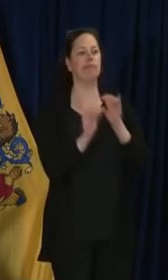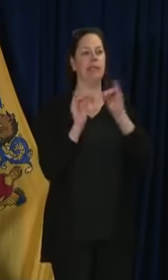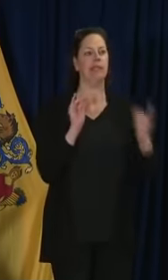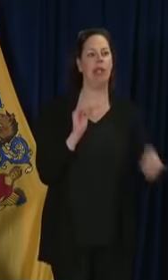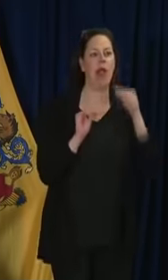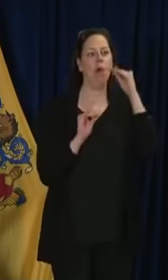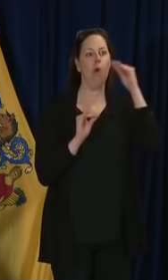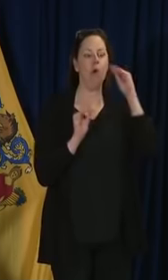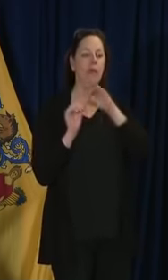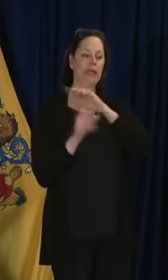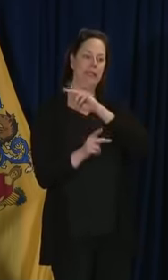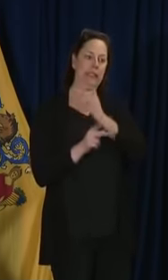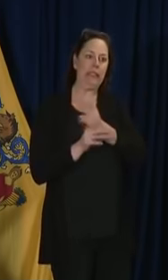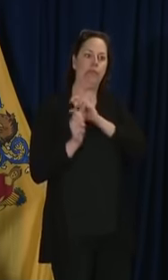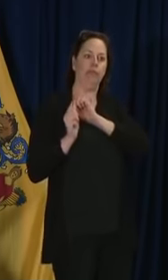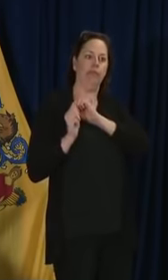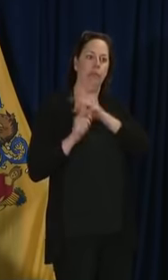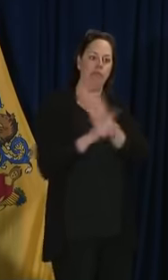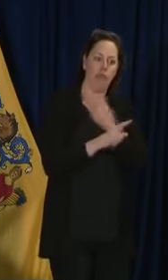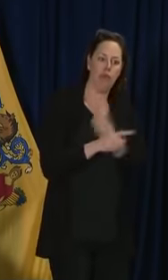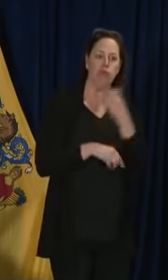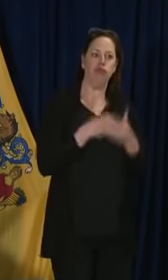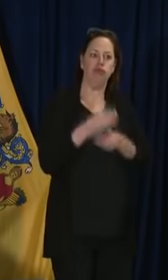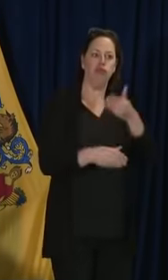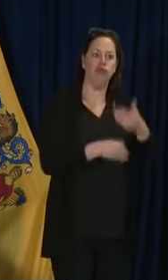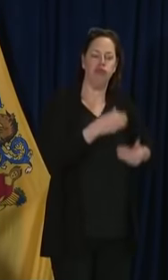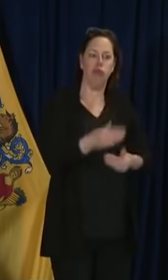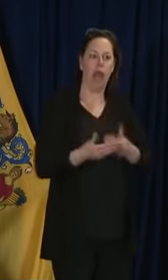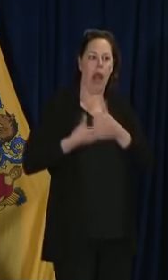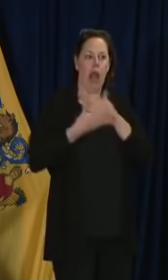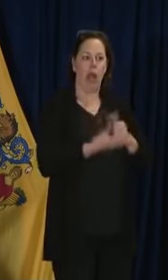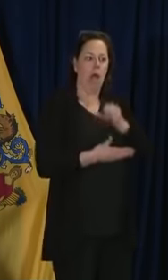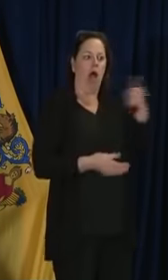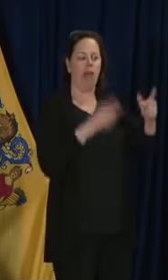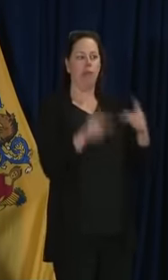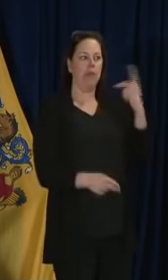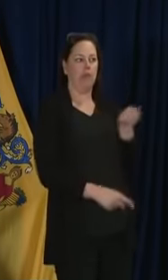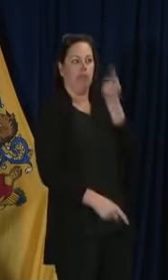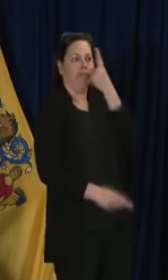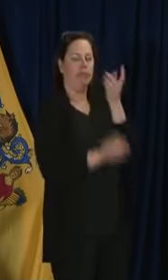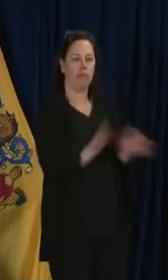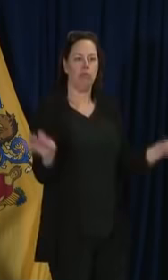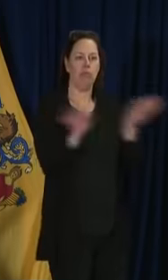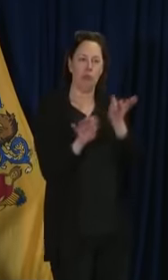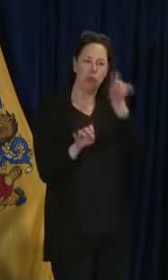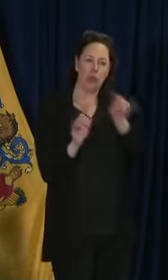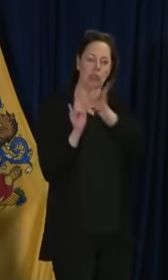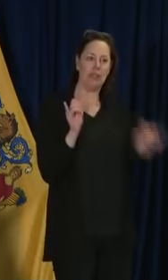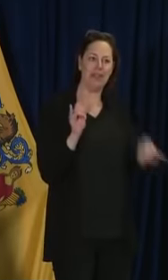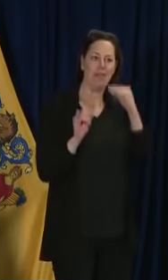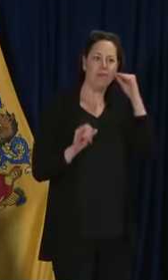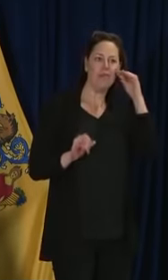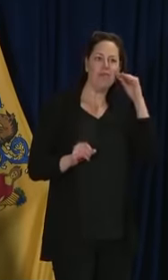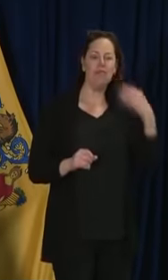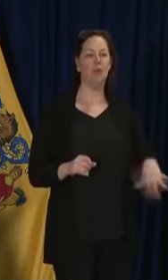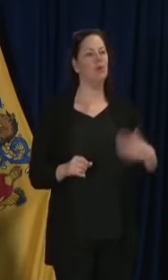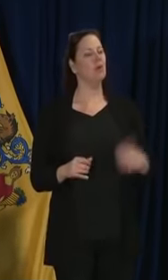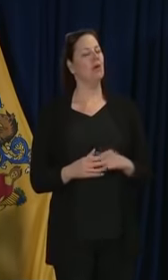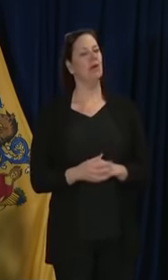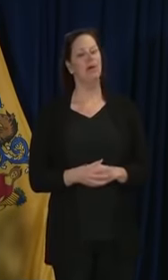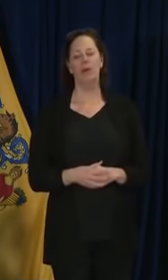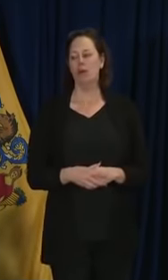a model for others who may need a wake-up call. Folks, a